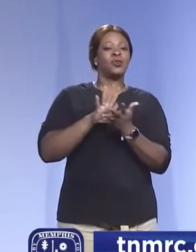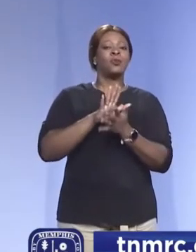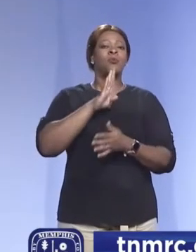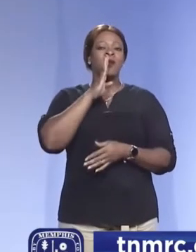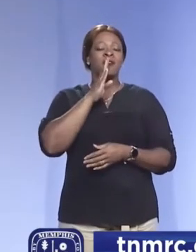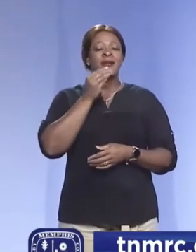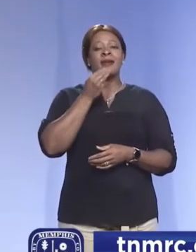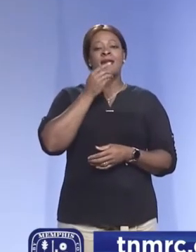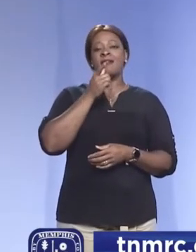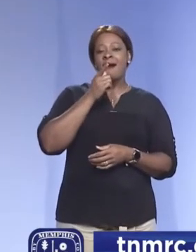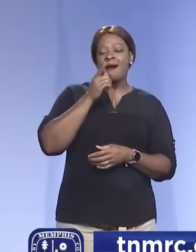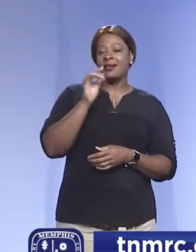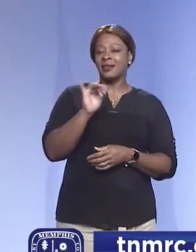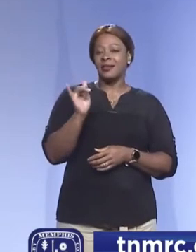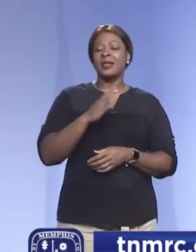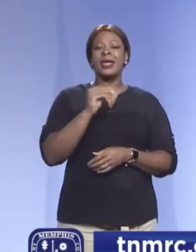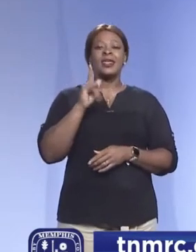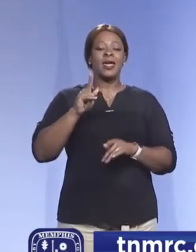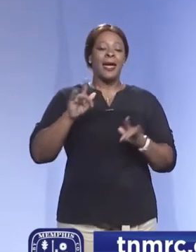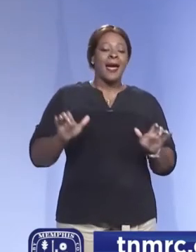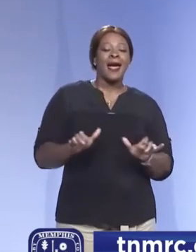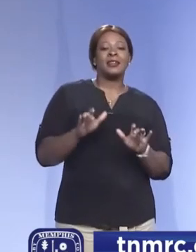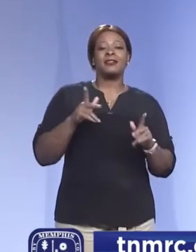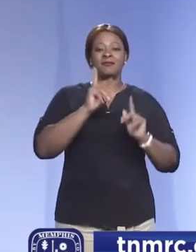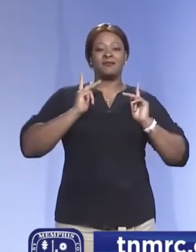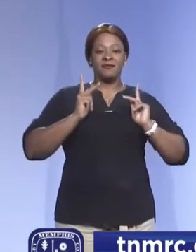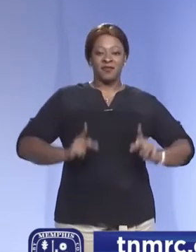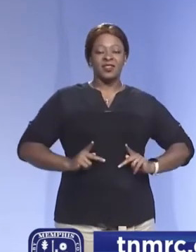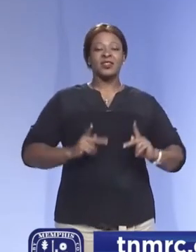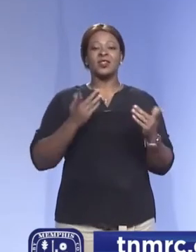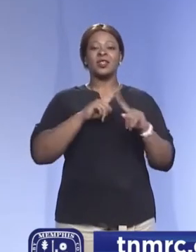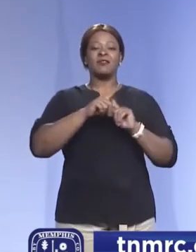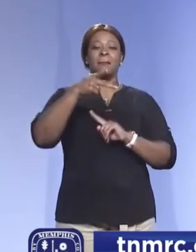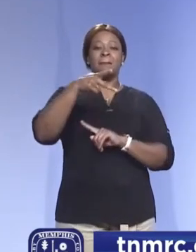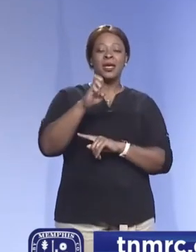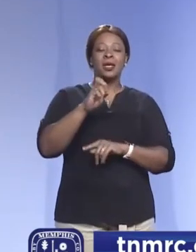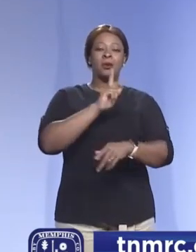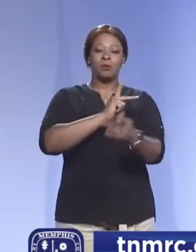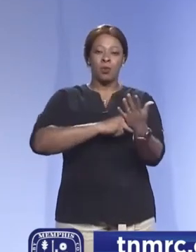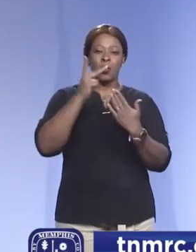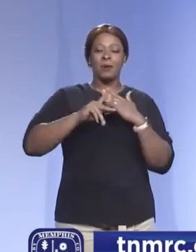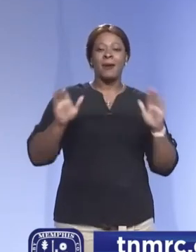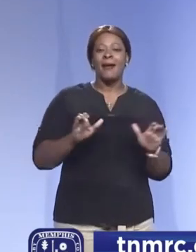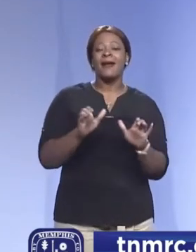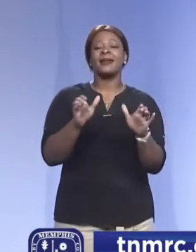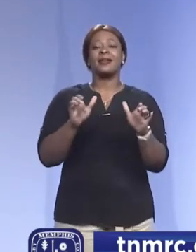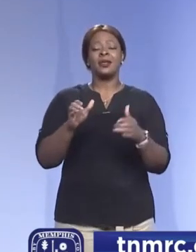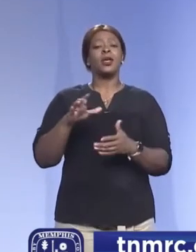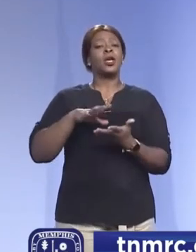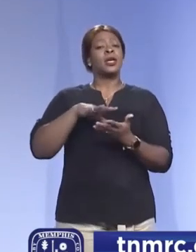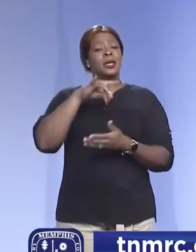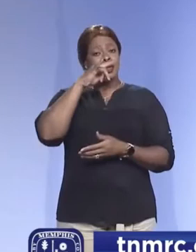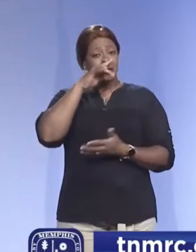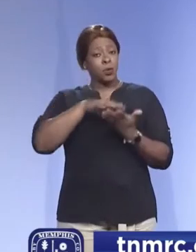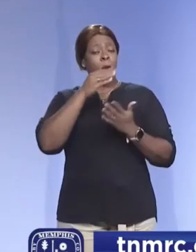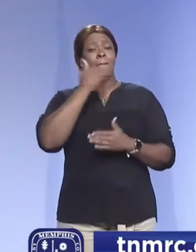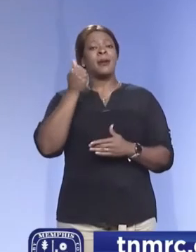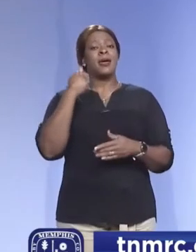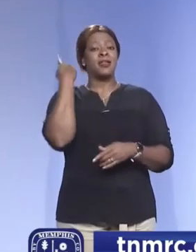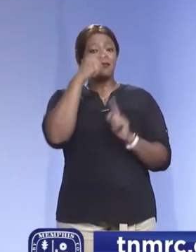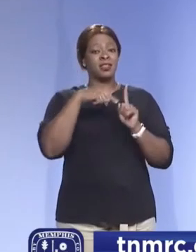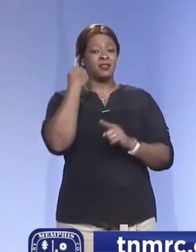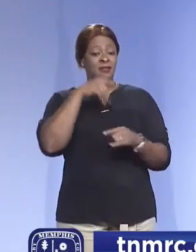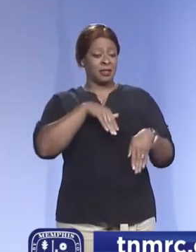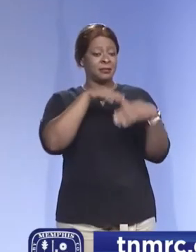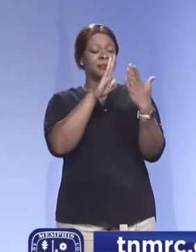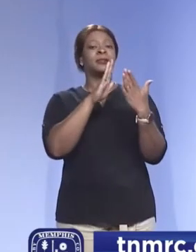and lunch, as well as their physical activity through the PE programs. We also know that kids learn better face-to-face and when